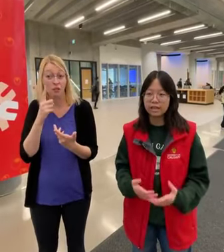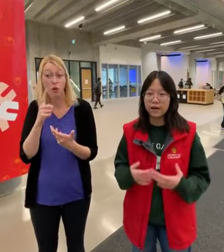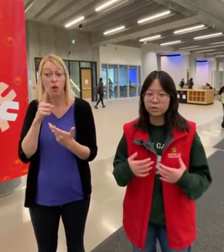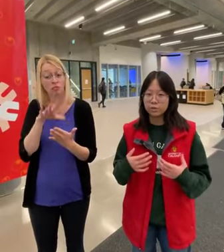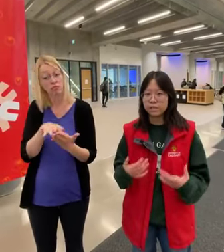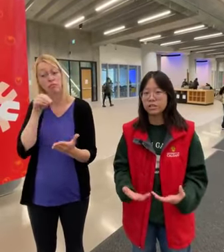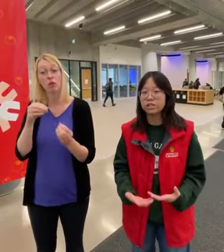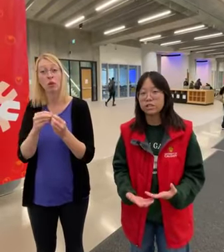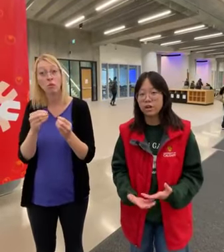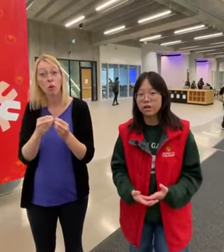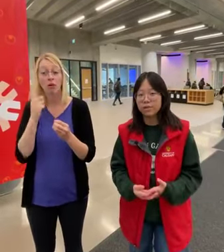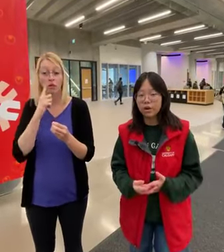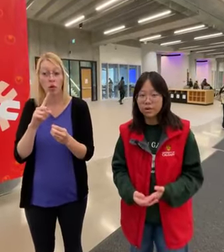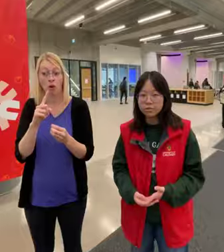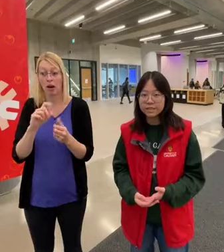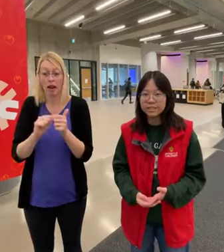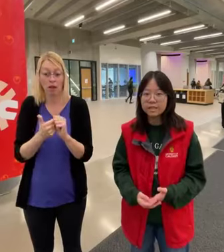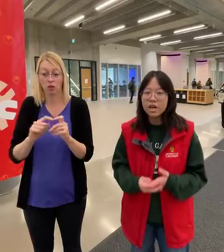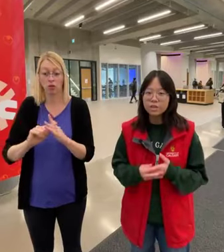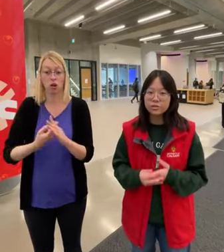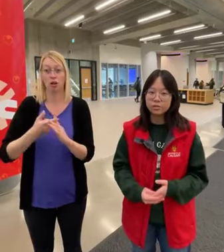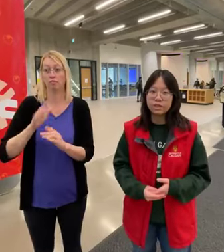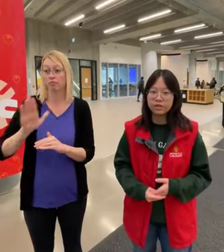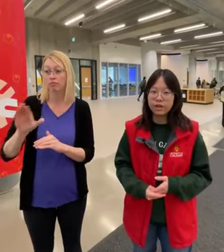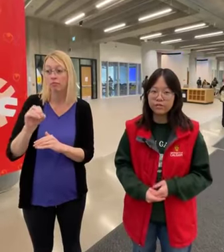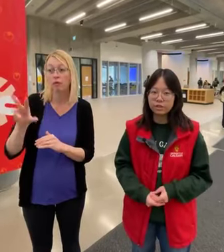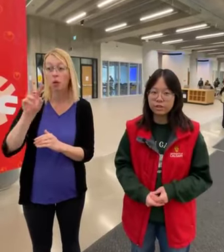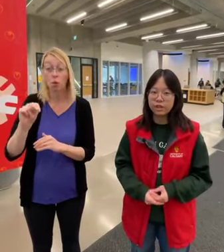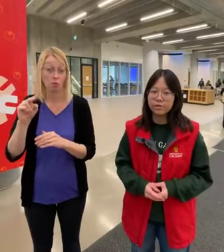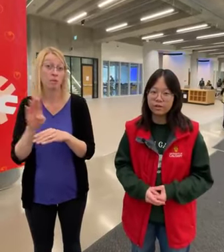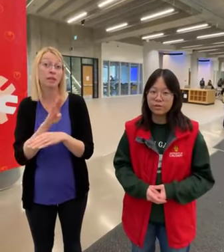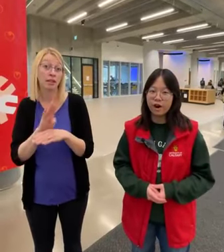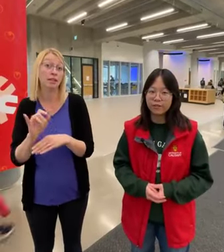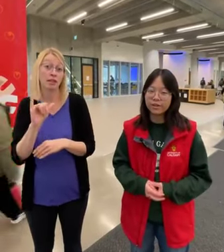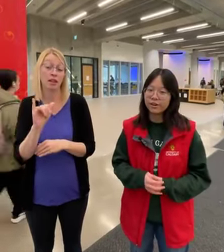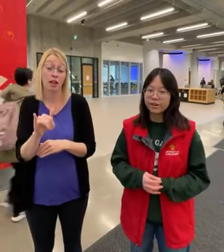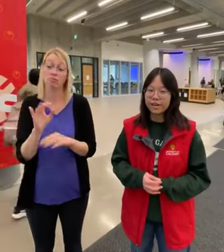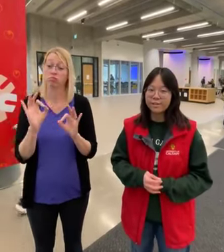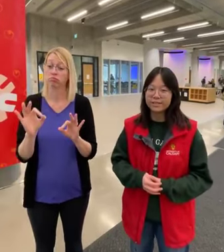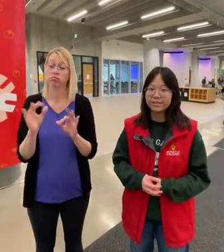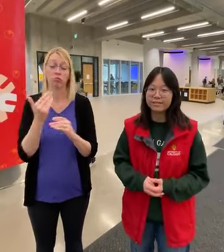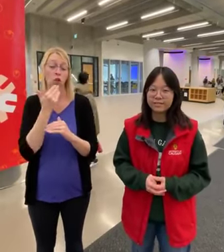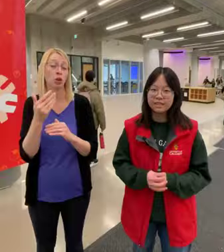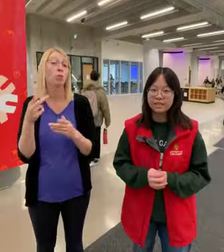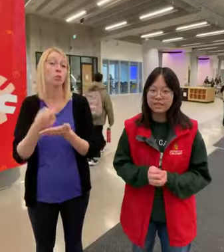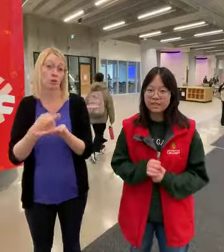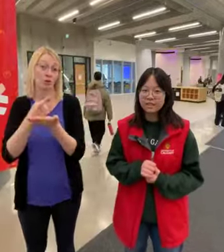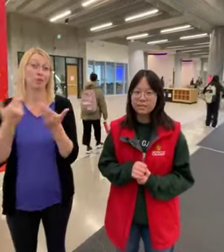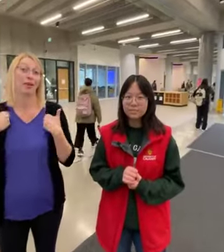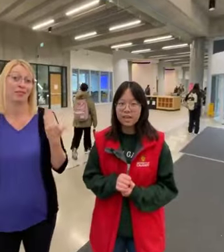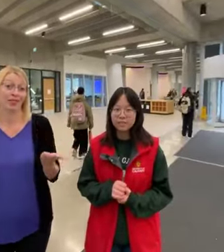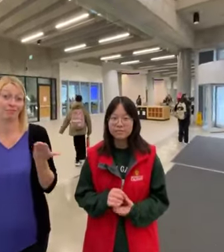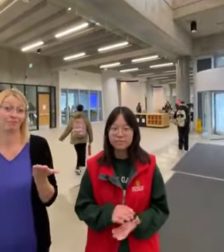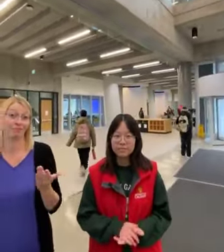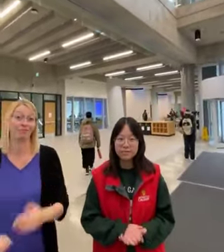and understanding of how to potentially start up their own business. So it's a really great resource that we do offer here on our campus.